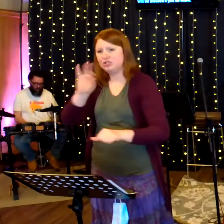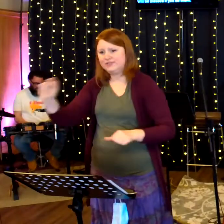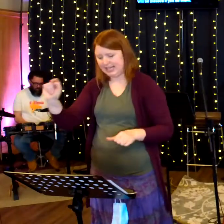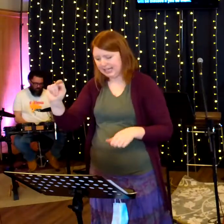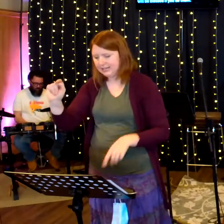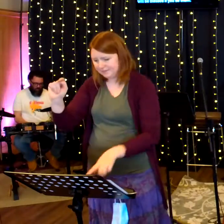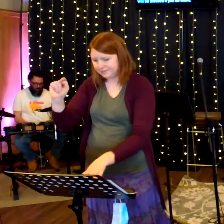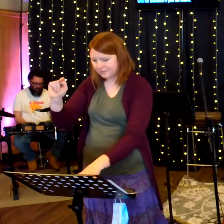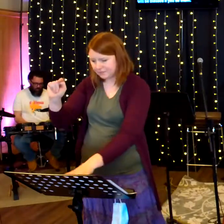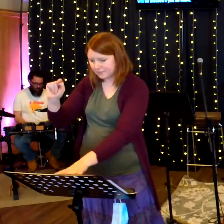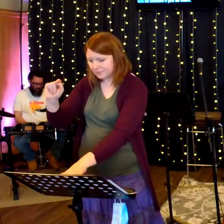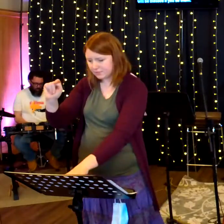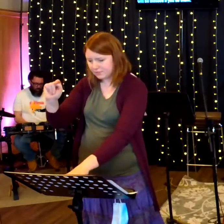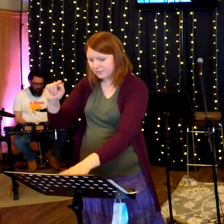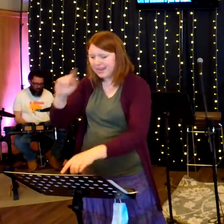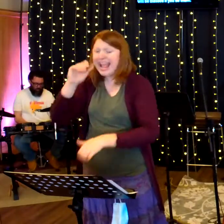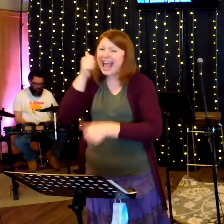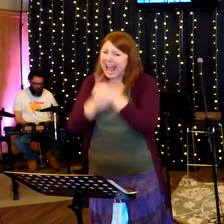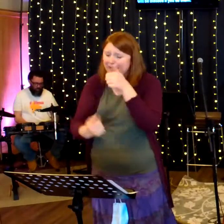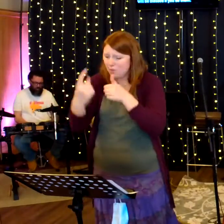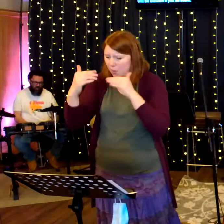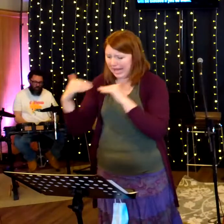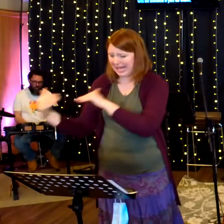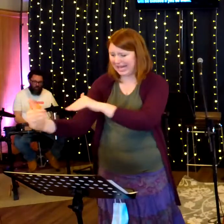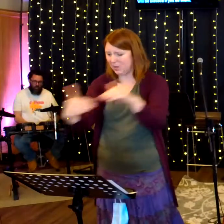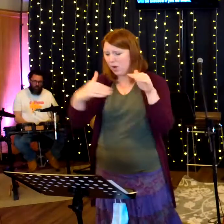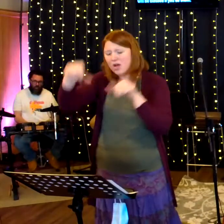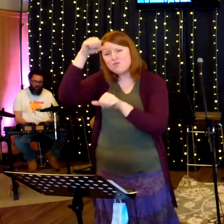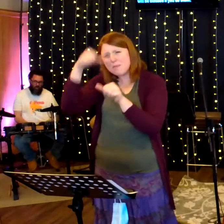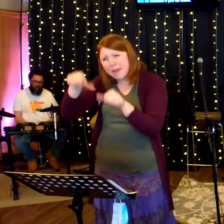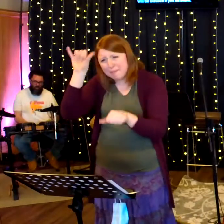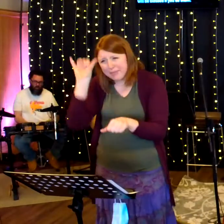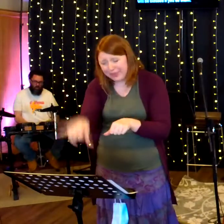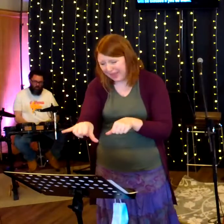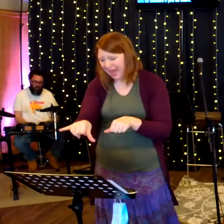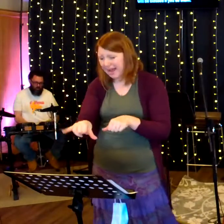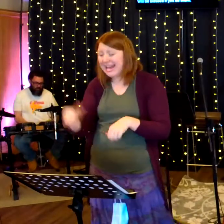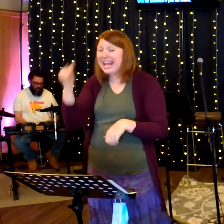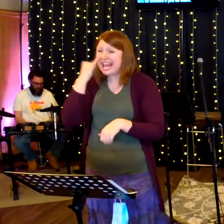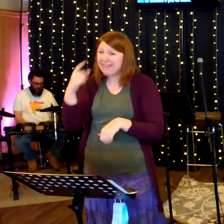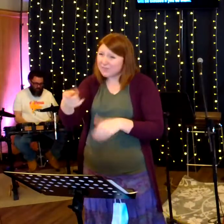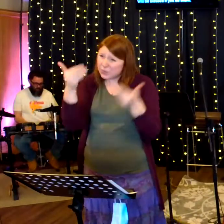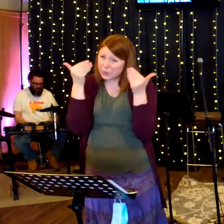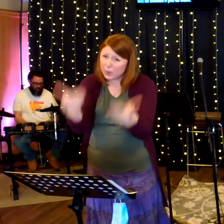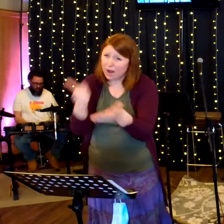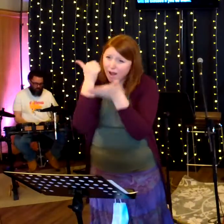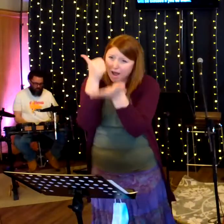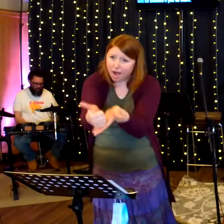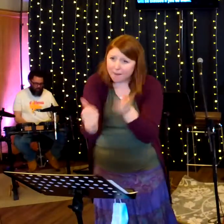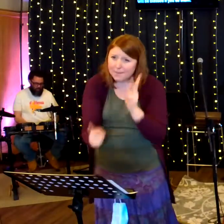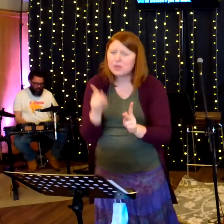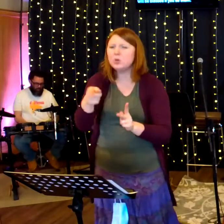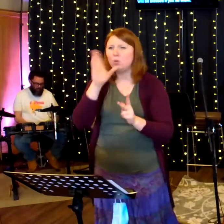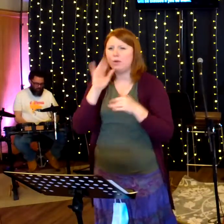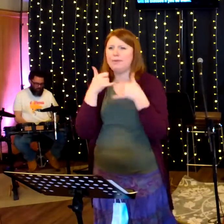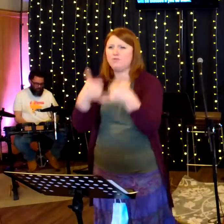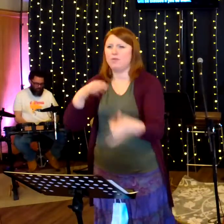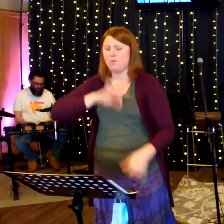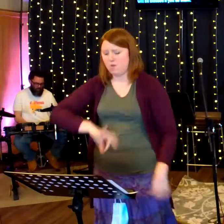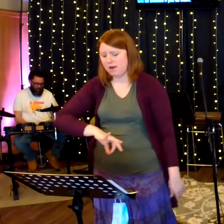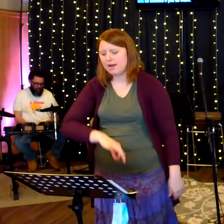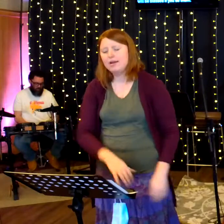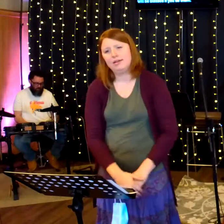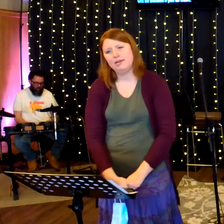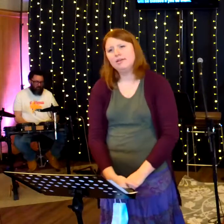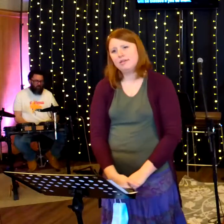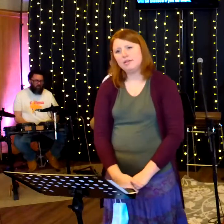be blessed if you do them. So Jesus spent his last days serving others, and he makes it very clear in this passage